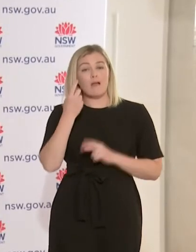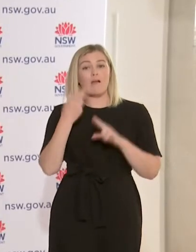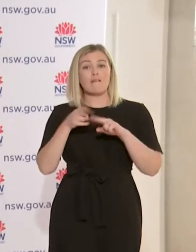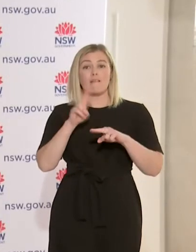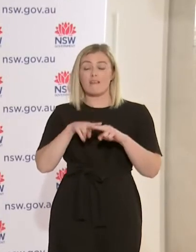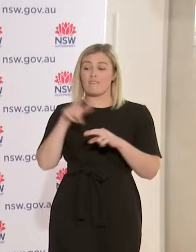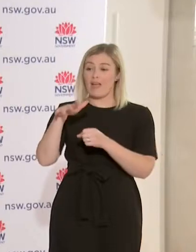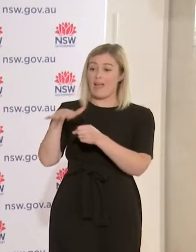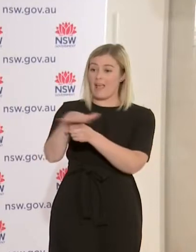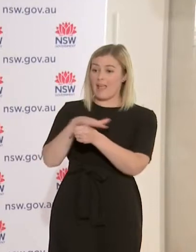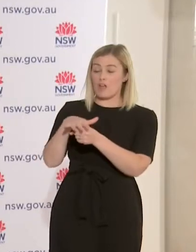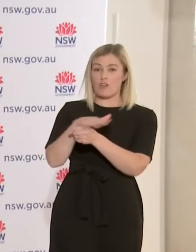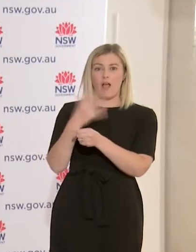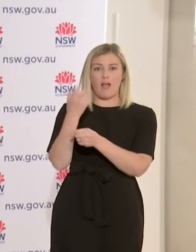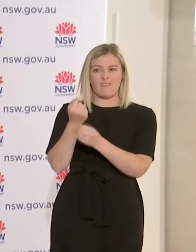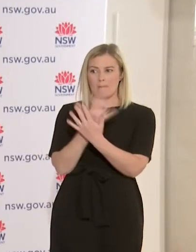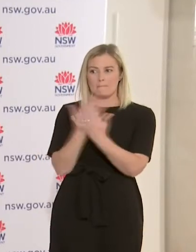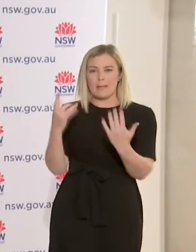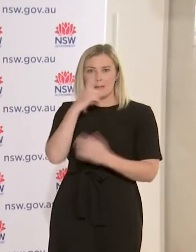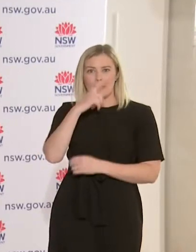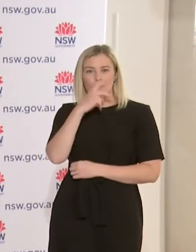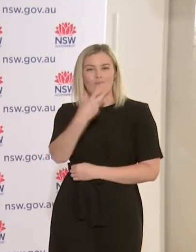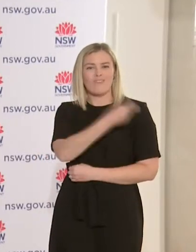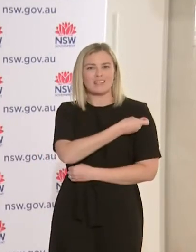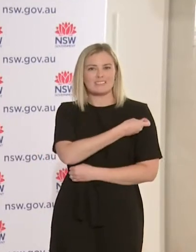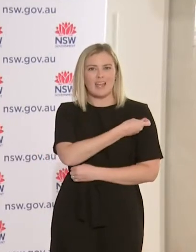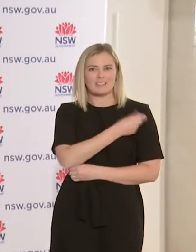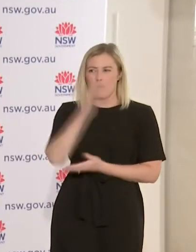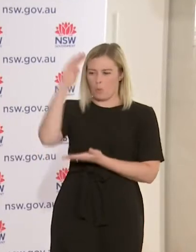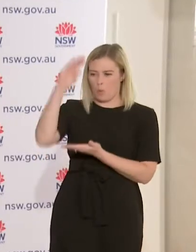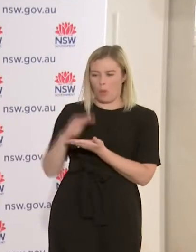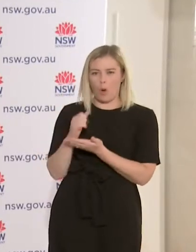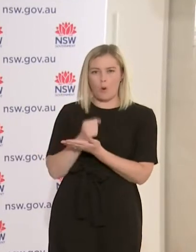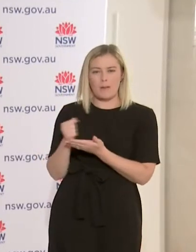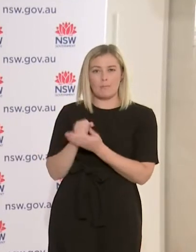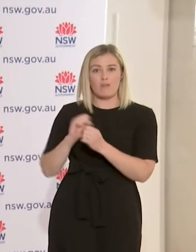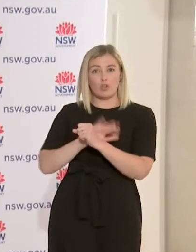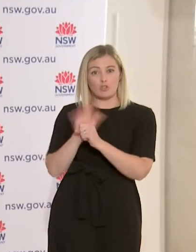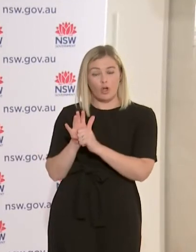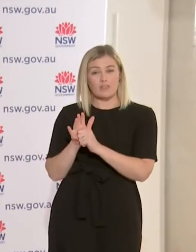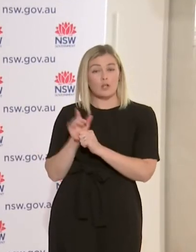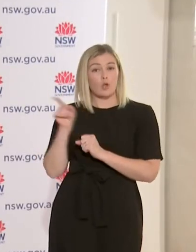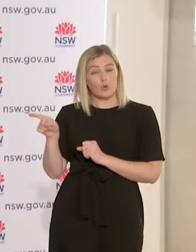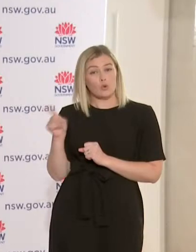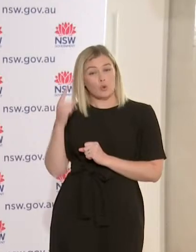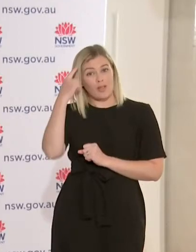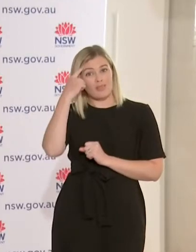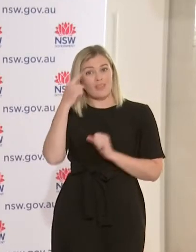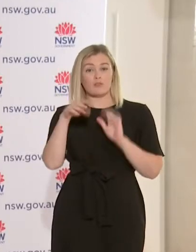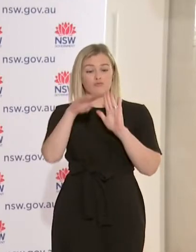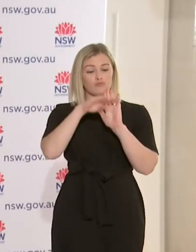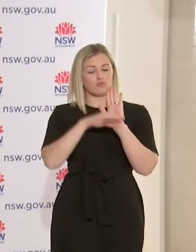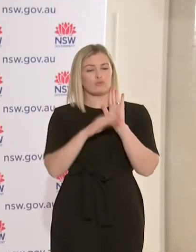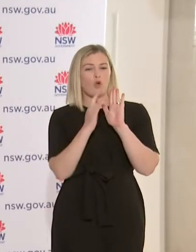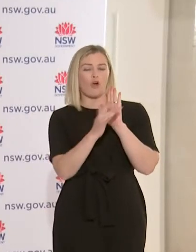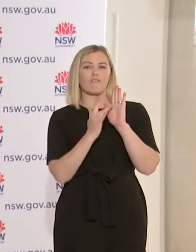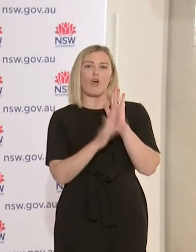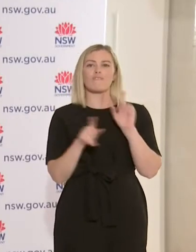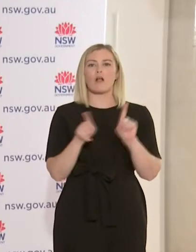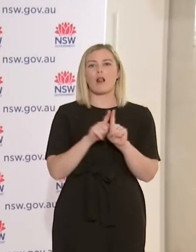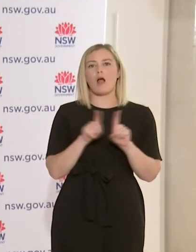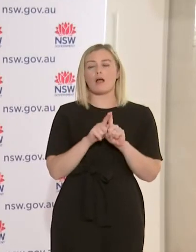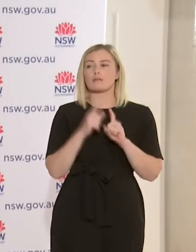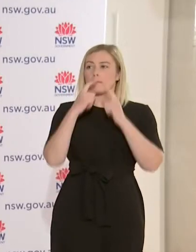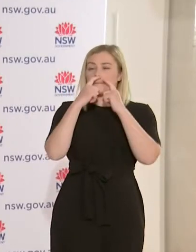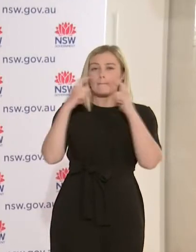case numbers and high vaccination rates further easing in some areas like mask wearing outside and things like that? Are we likely to see any more